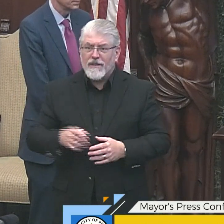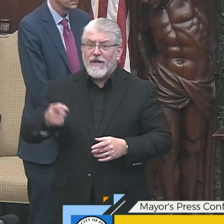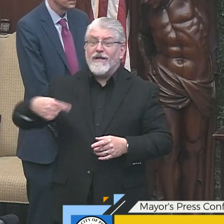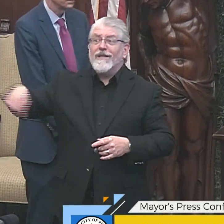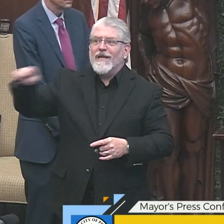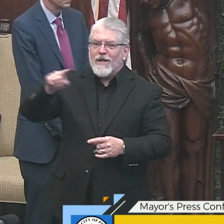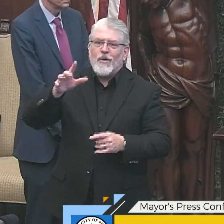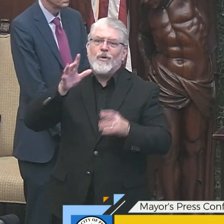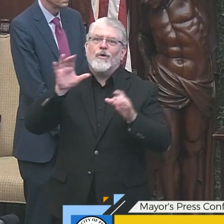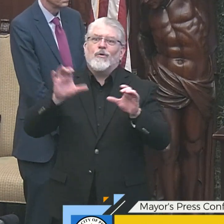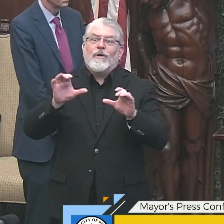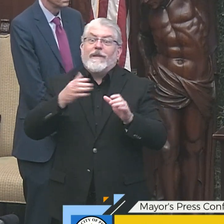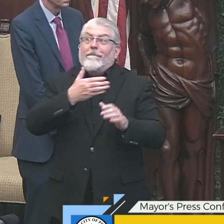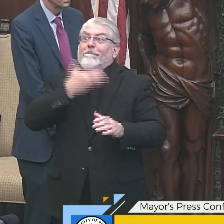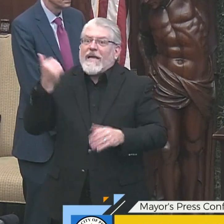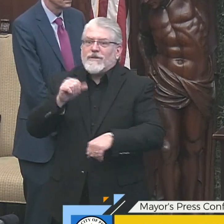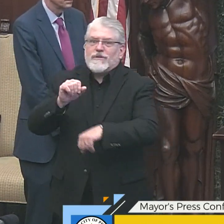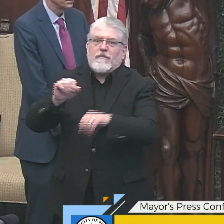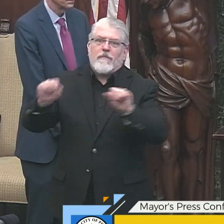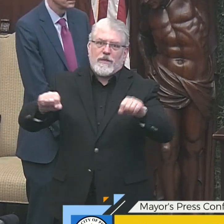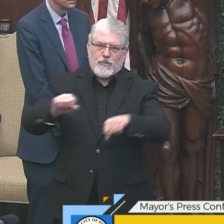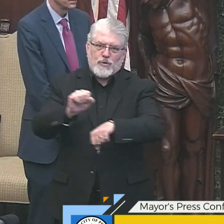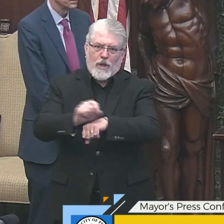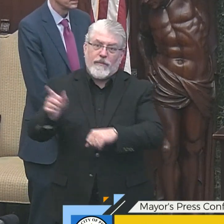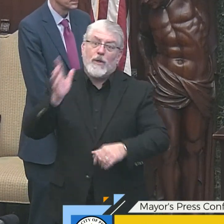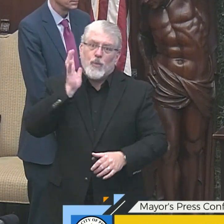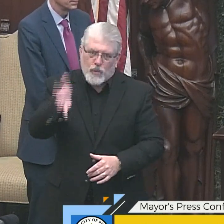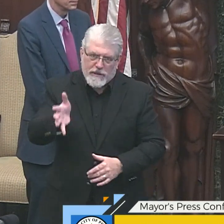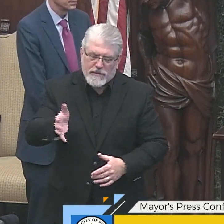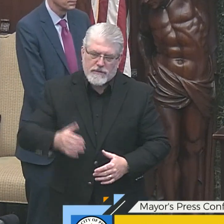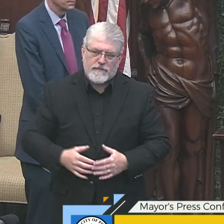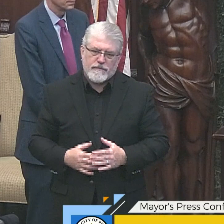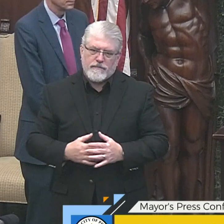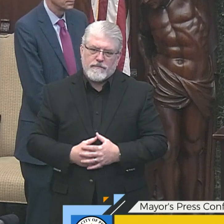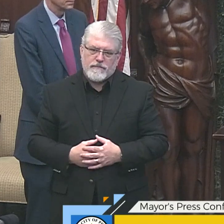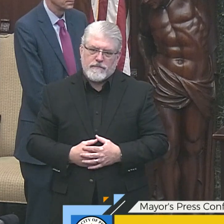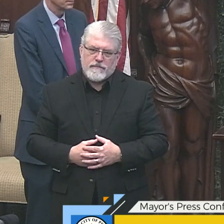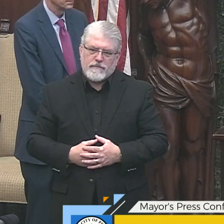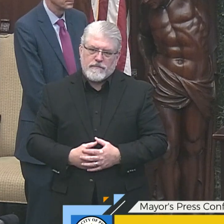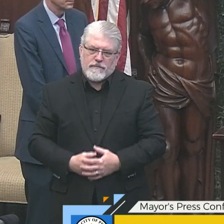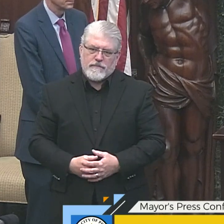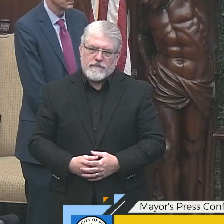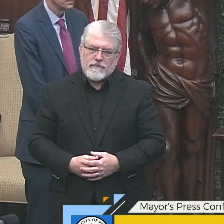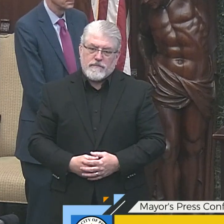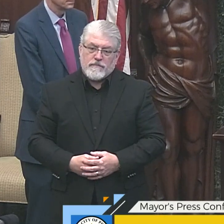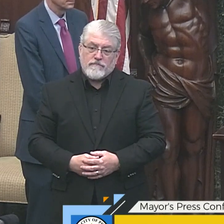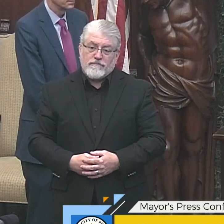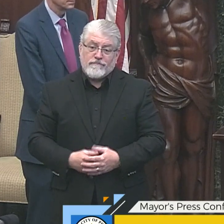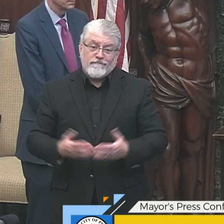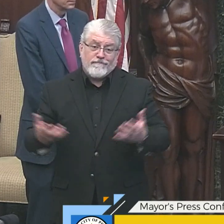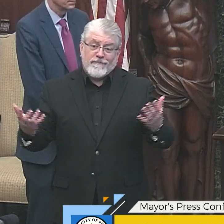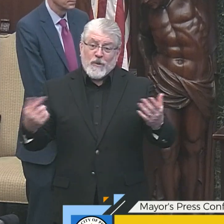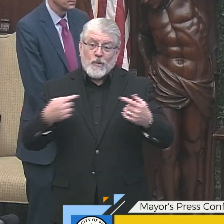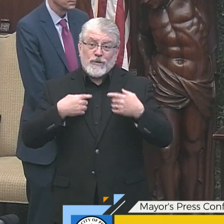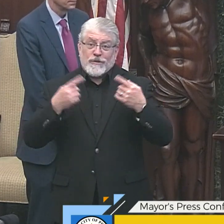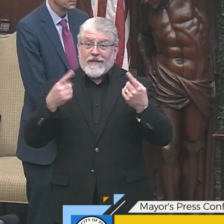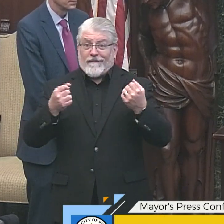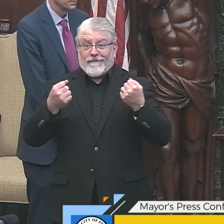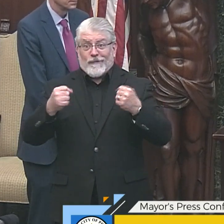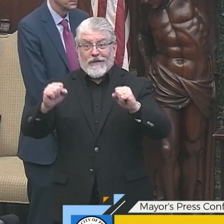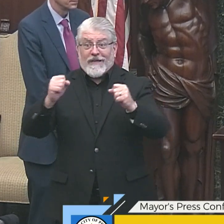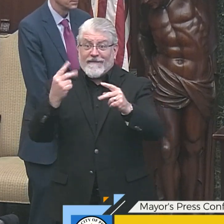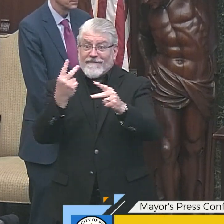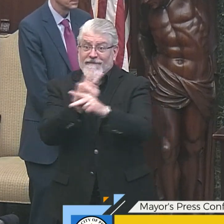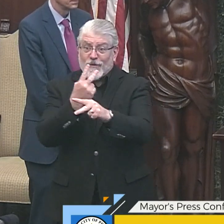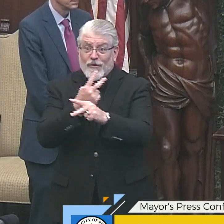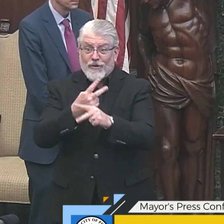And we may have to do other things outside of hospital, setting up other types of situations for people to be at. As we're getting to that bridge, if we